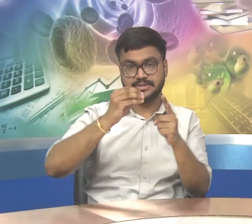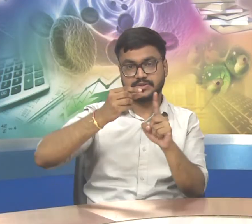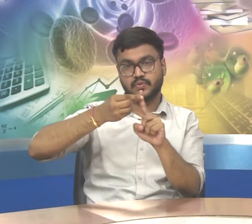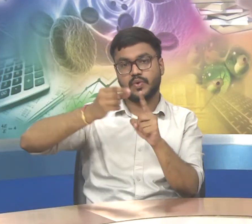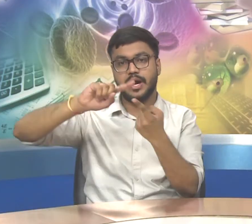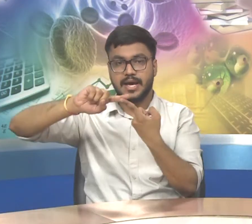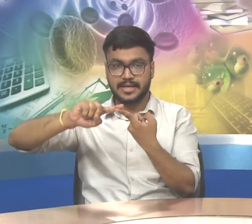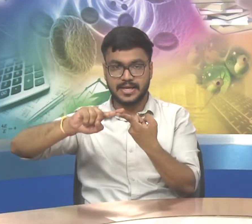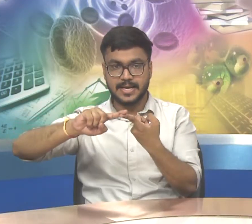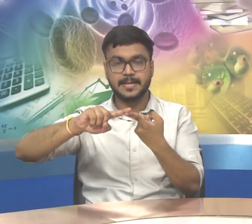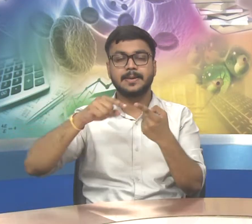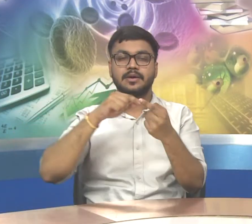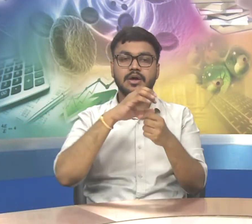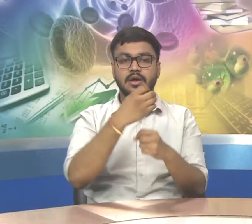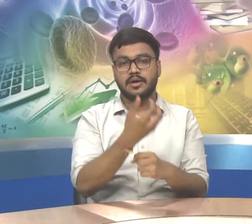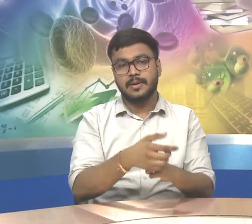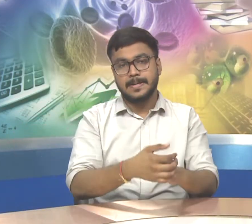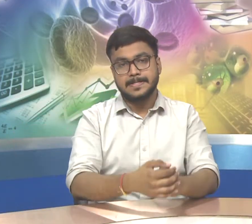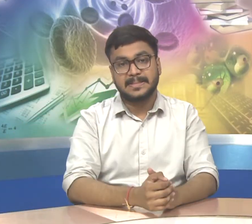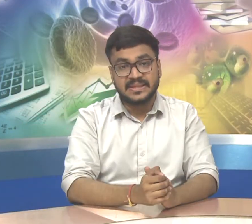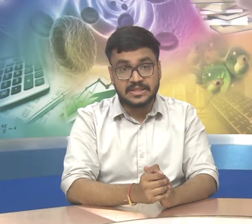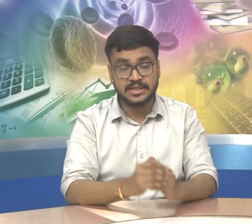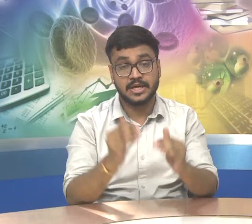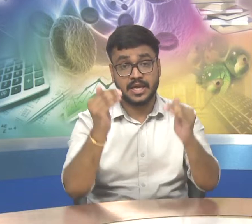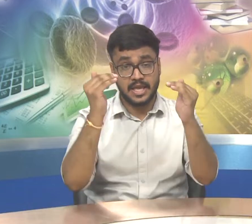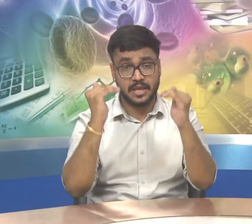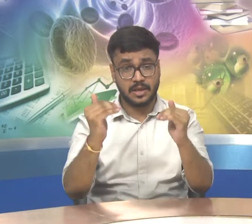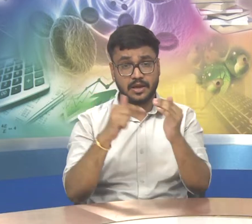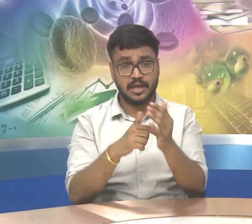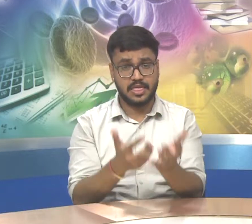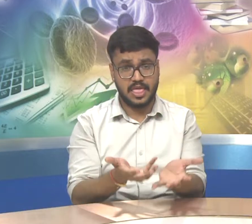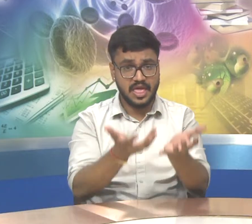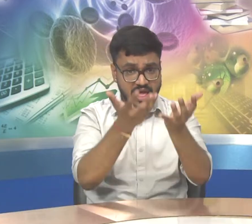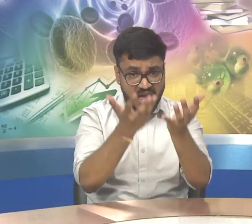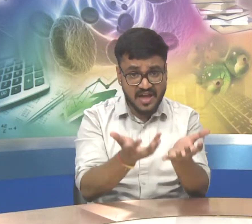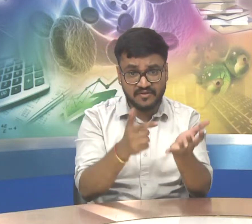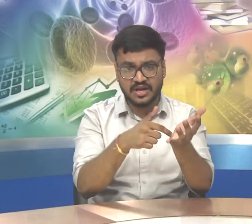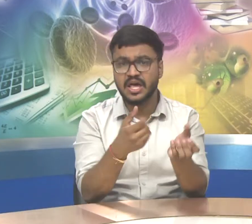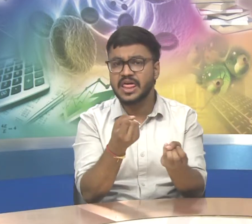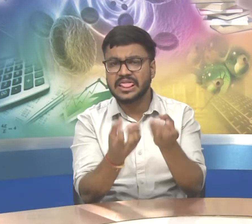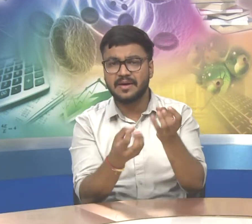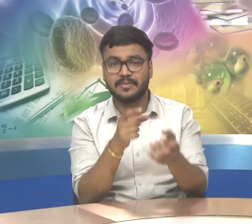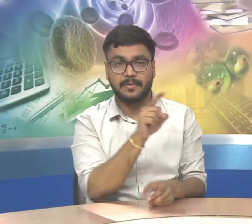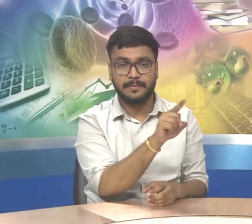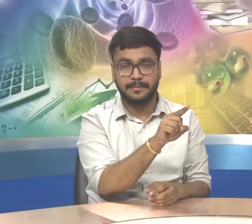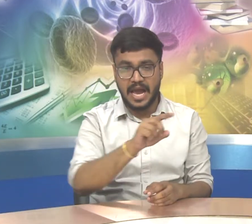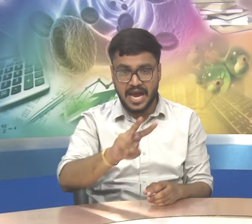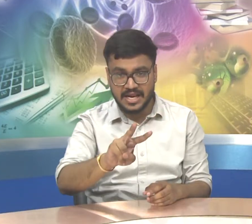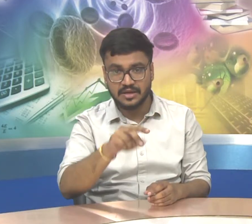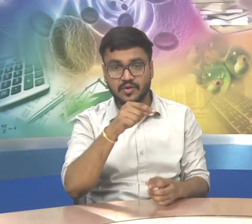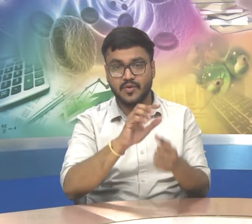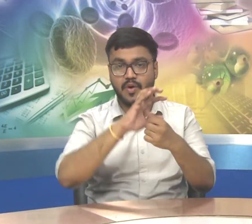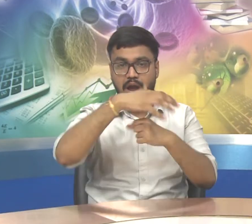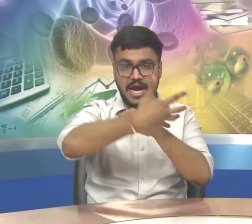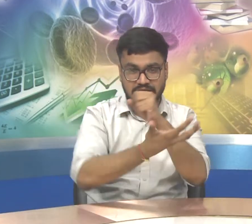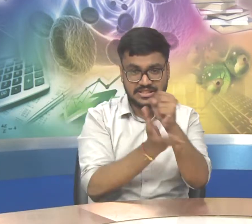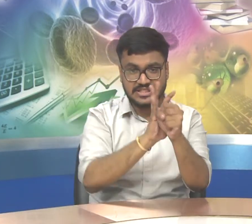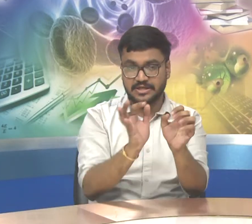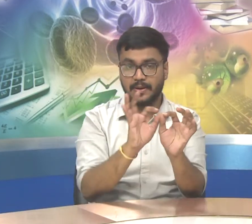The mass of one carbon atom is fixed as electrically 12 atomic mass